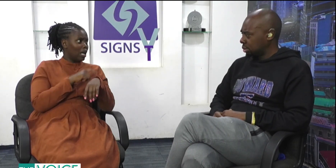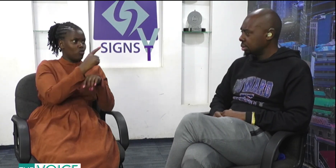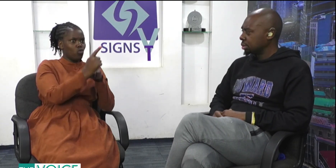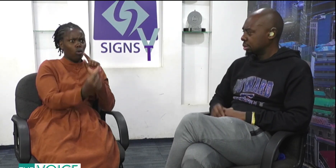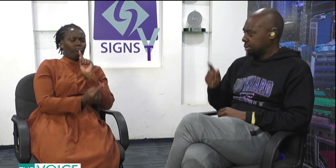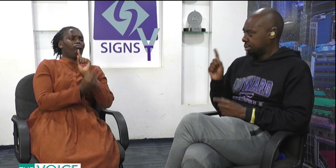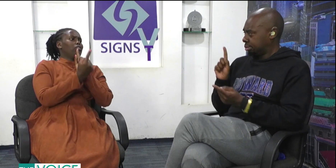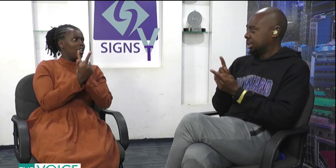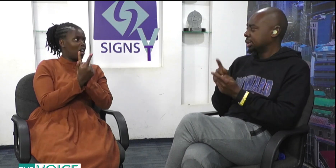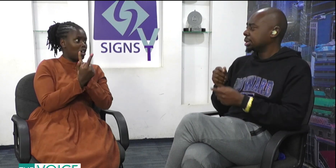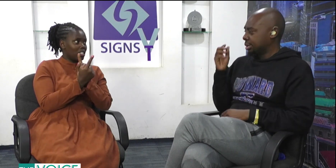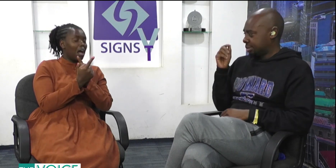school, right? Yes.